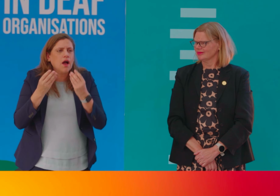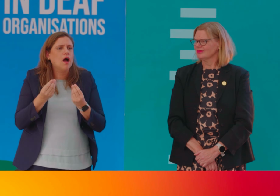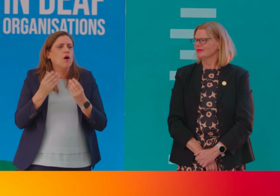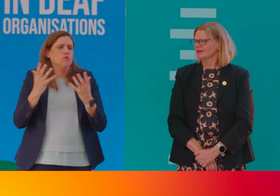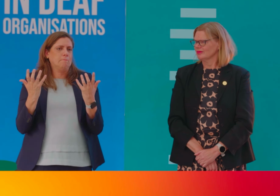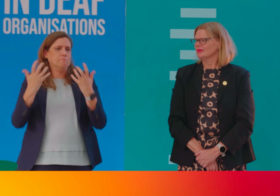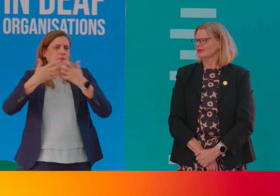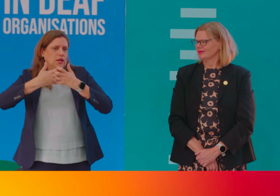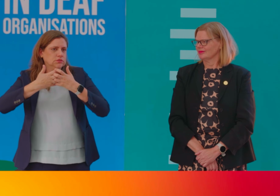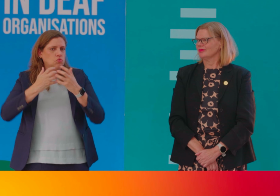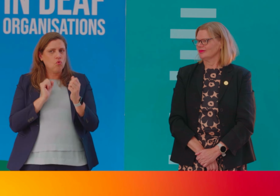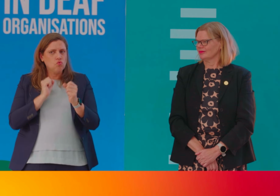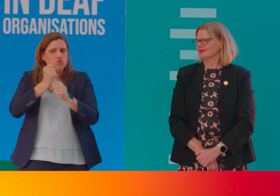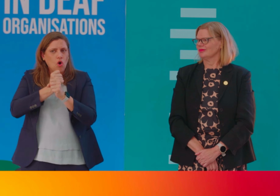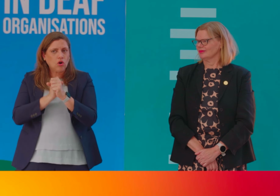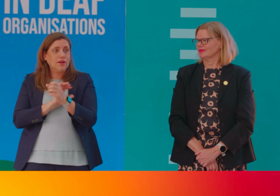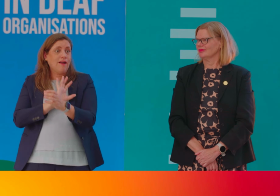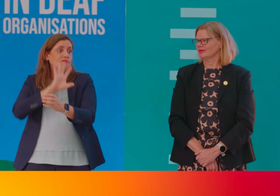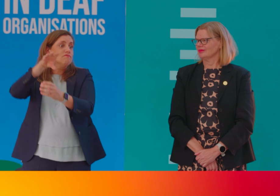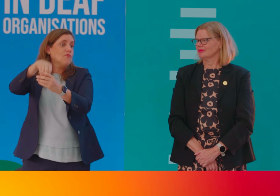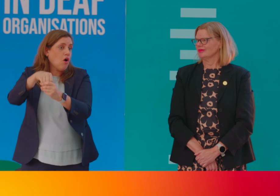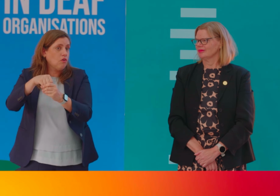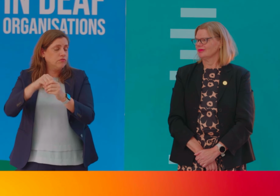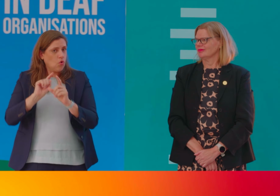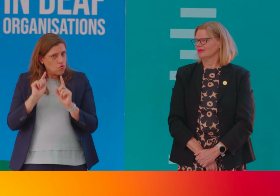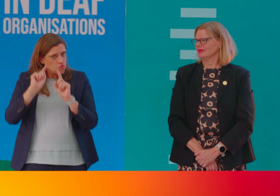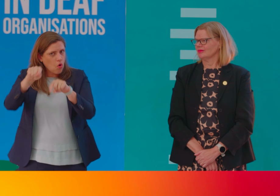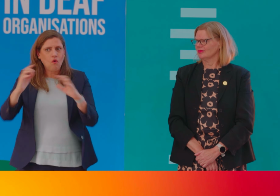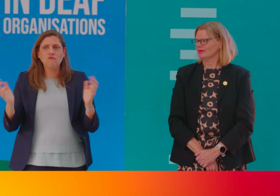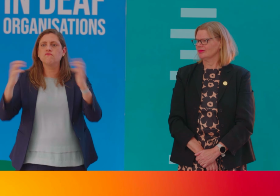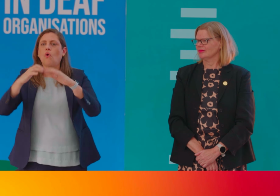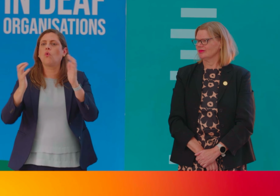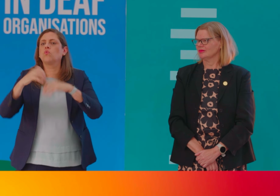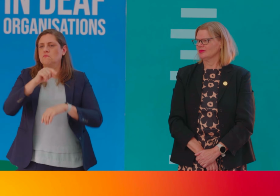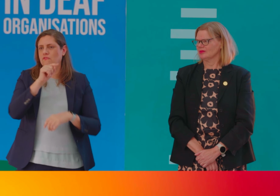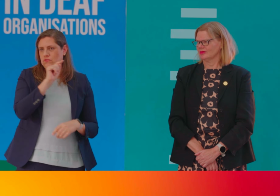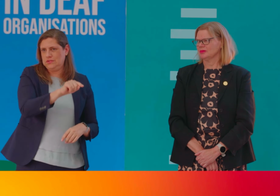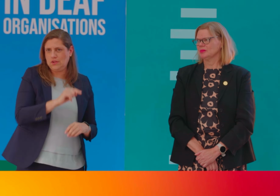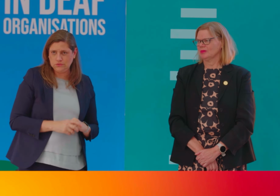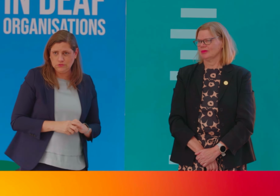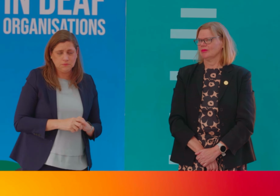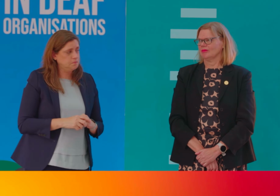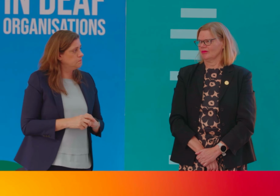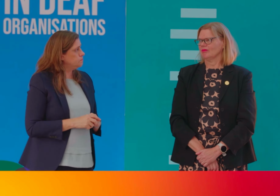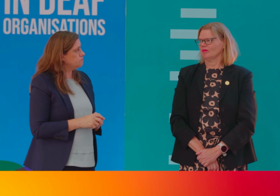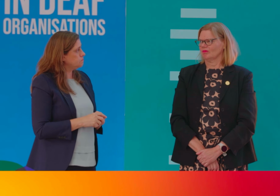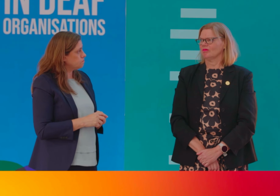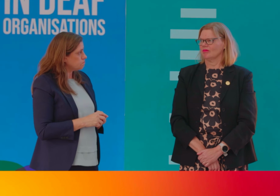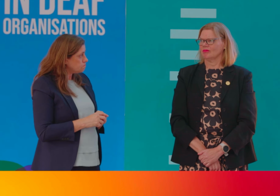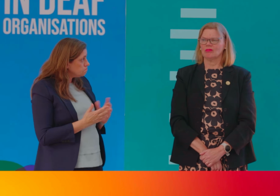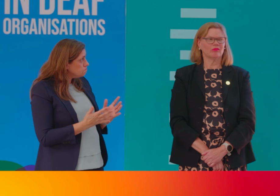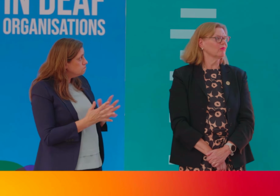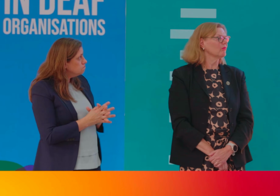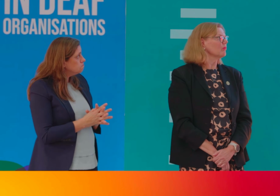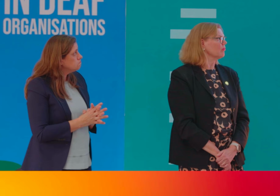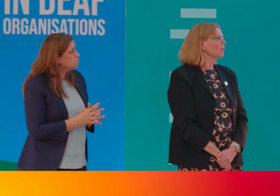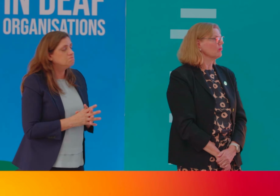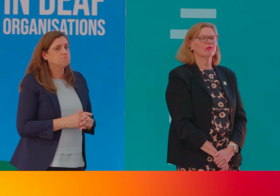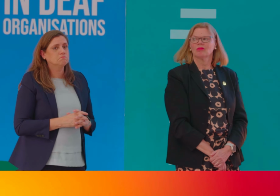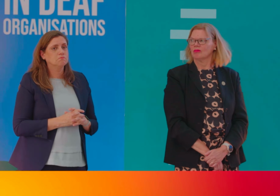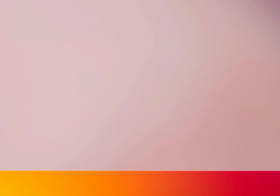So again, it's important for you to look at this instrument and align your